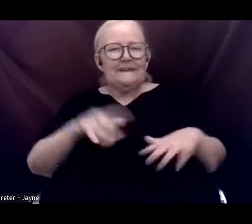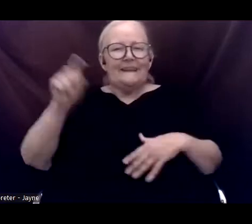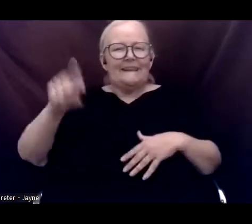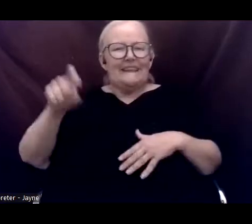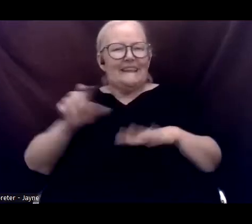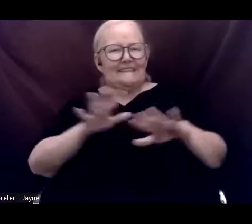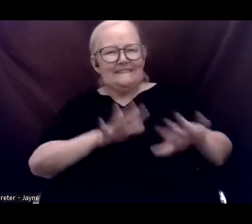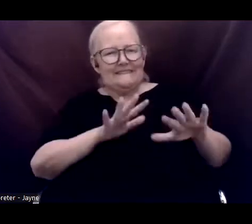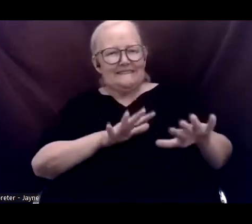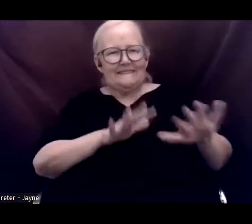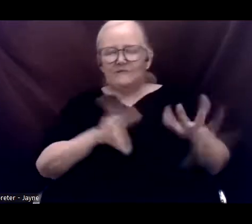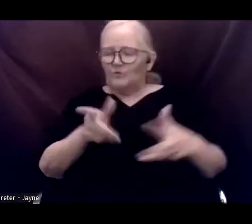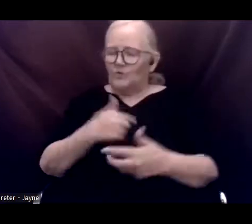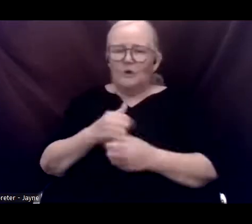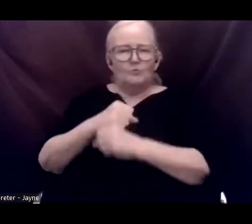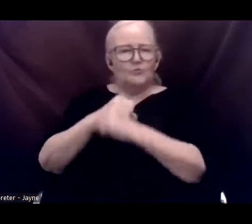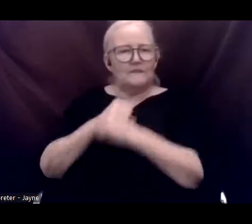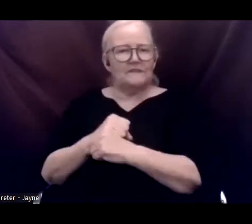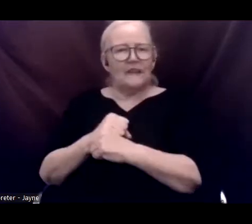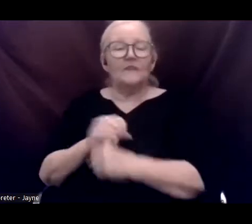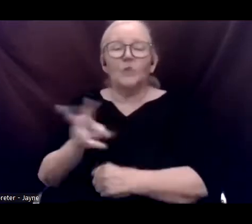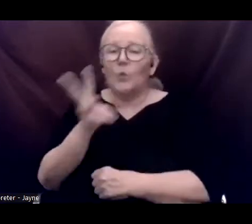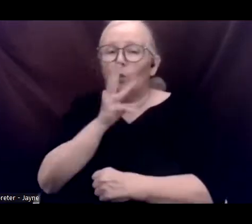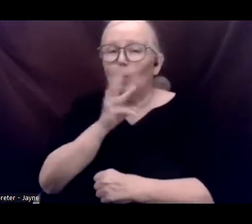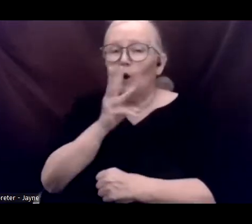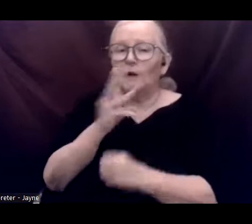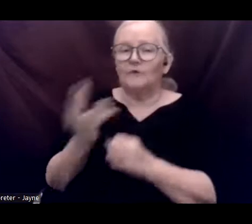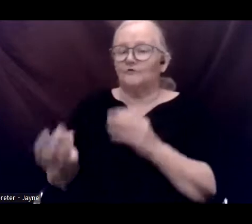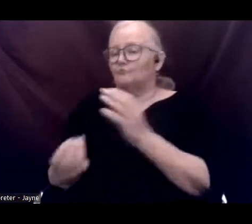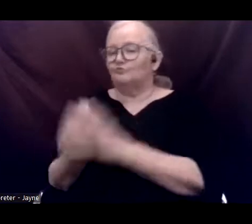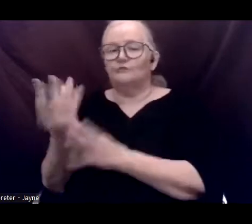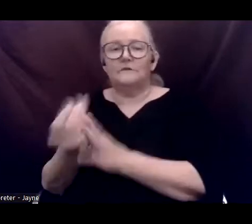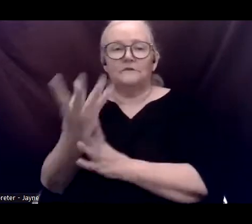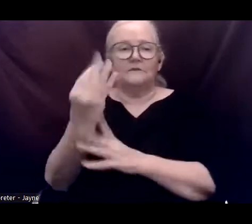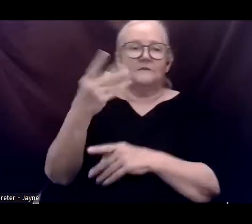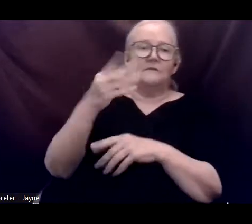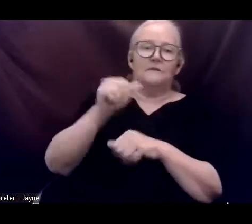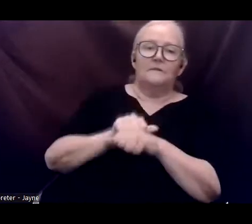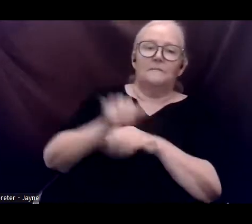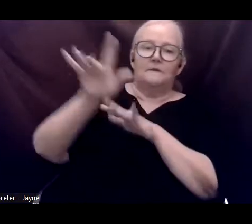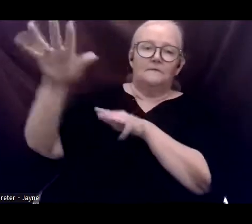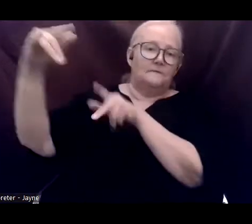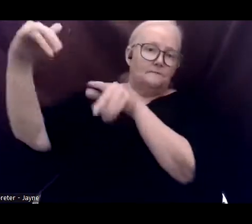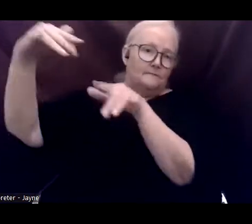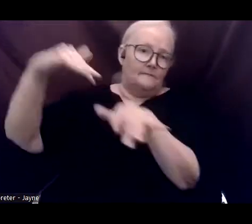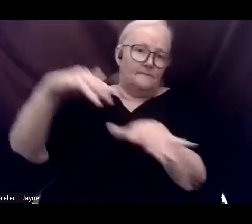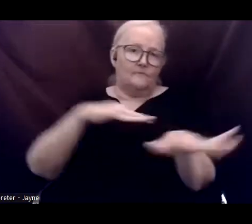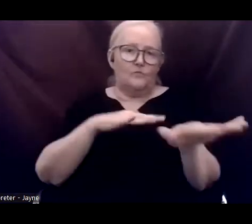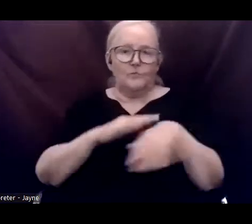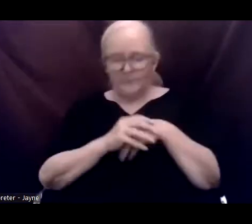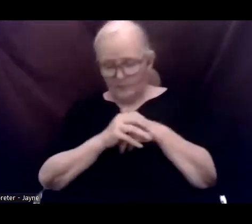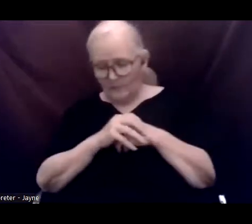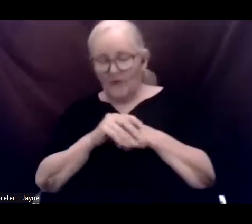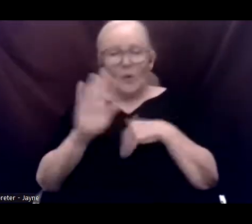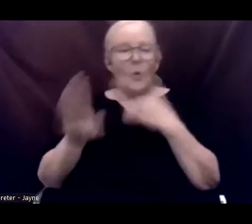Protect these aquifers and springs of highland rock, the breath of